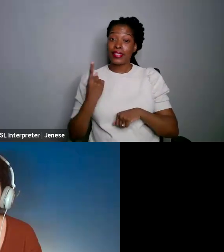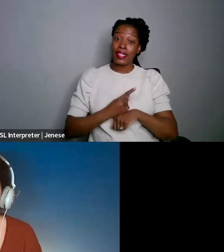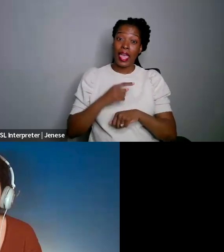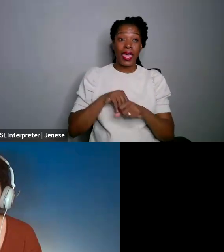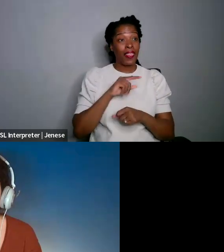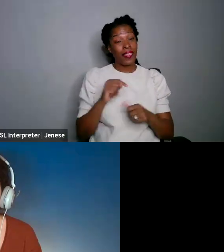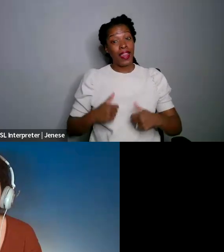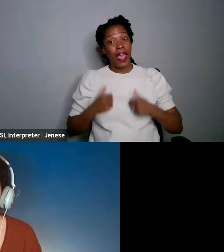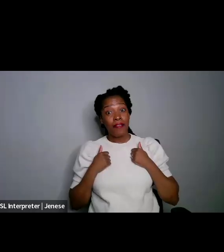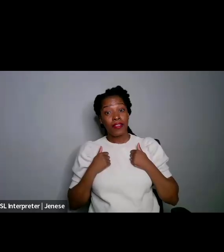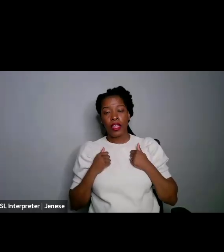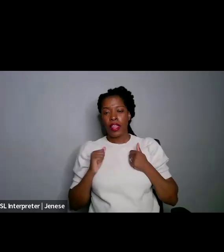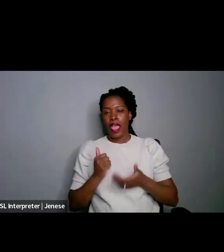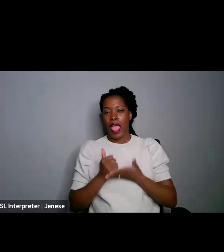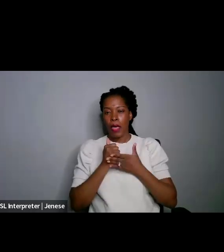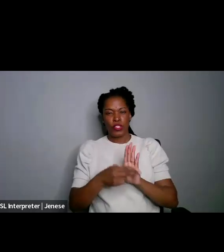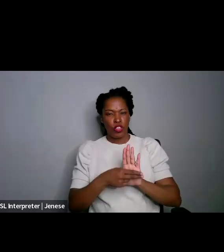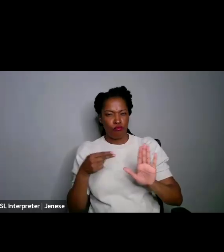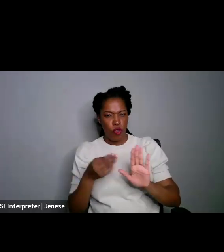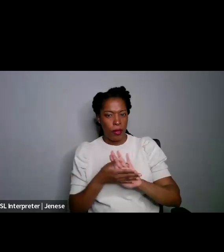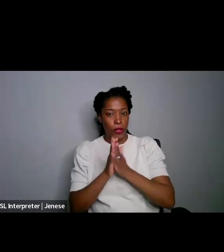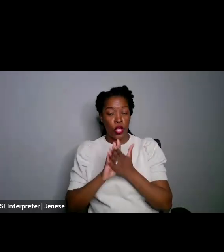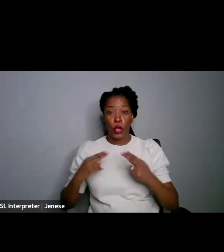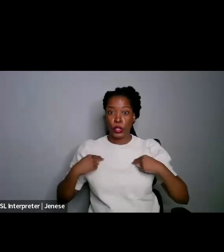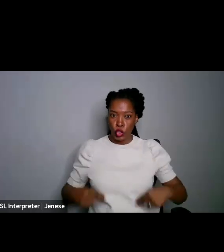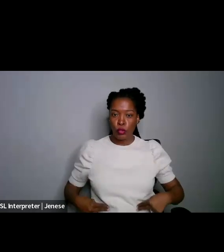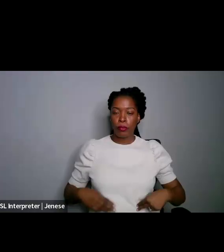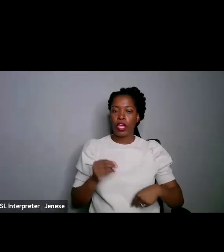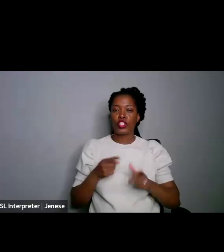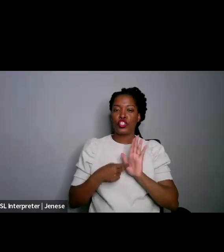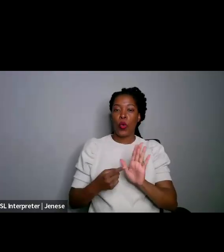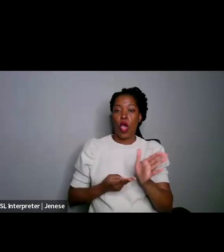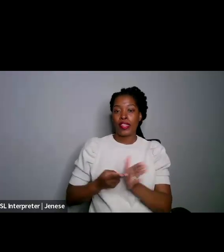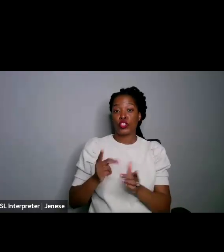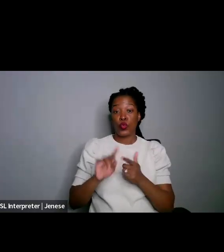help humanize your brand and show authenticity to your audience.